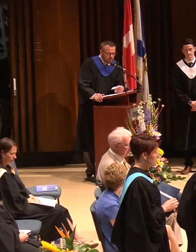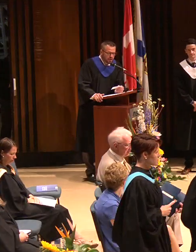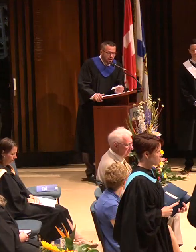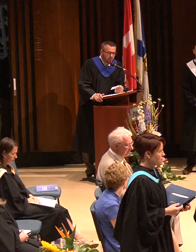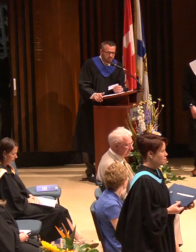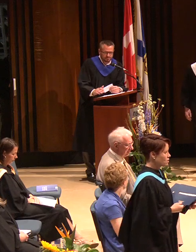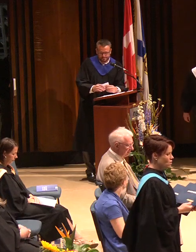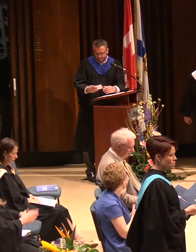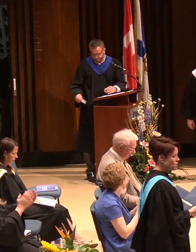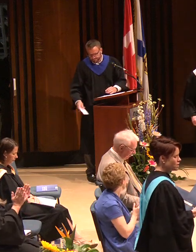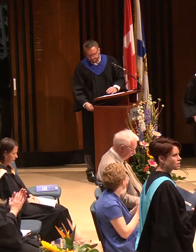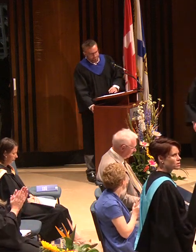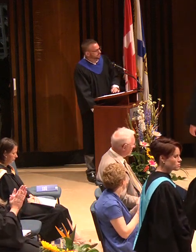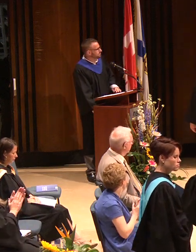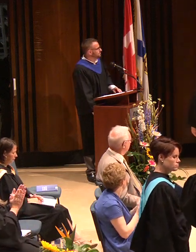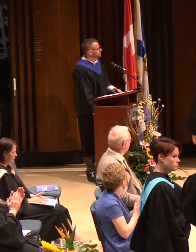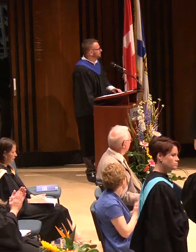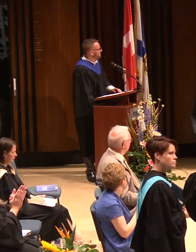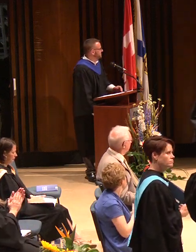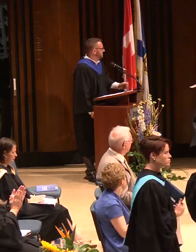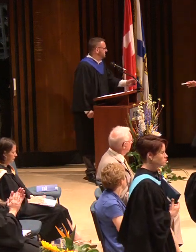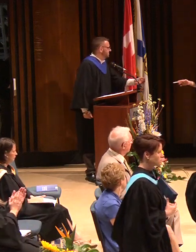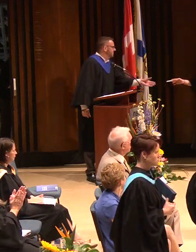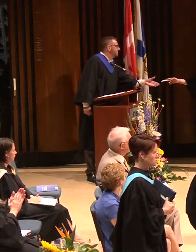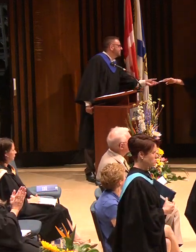Cody LeBlanc.